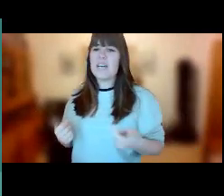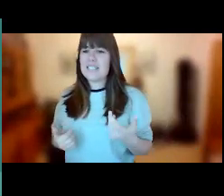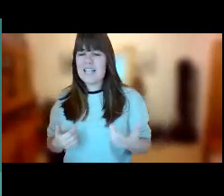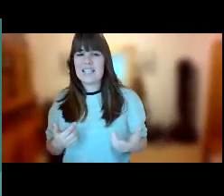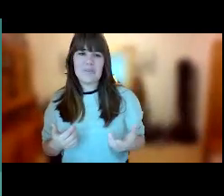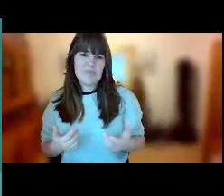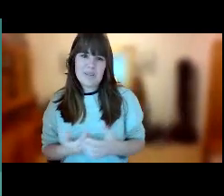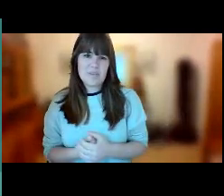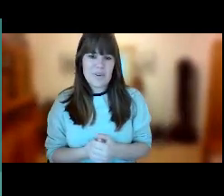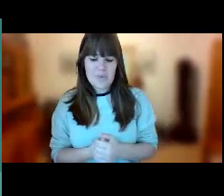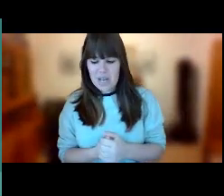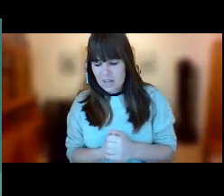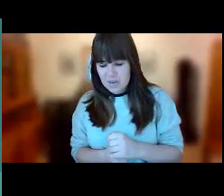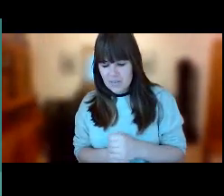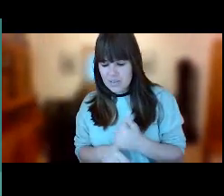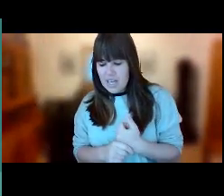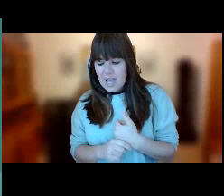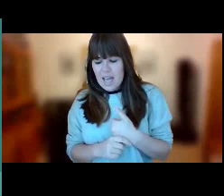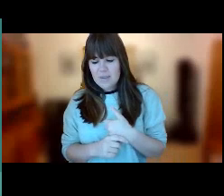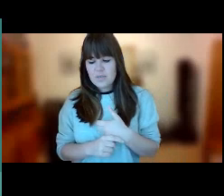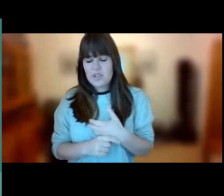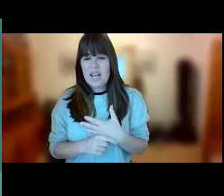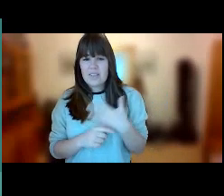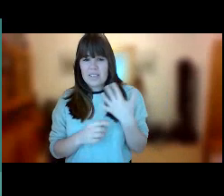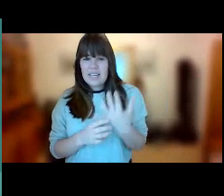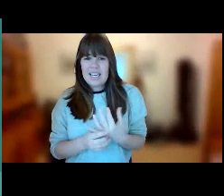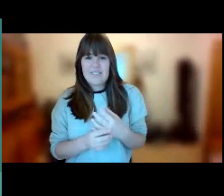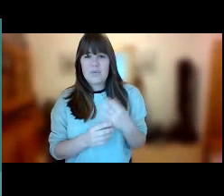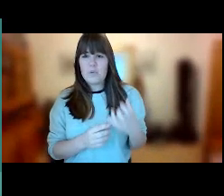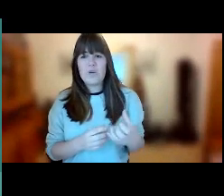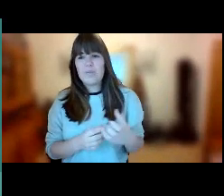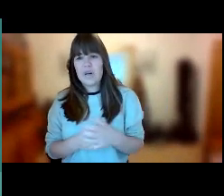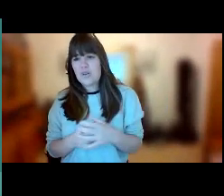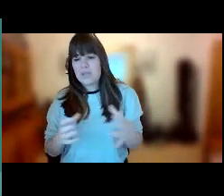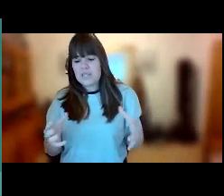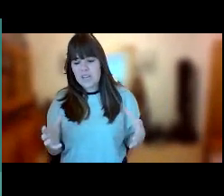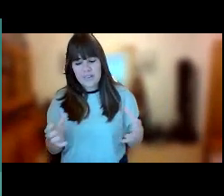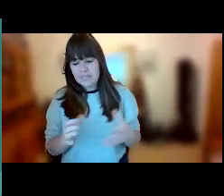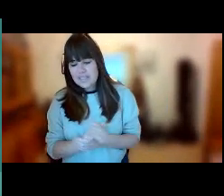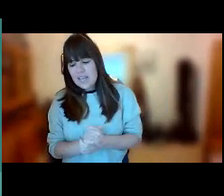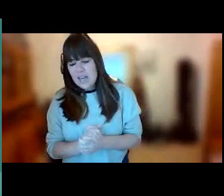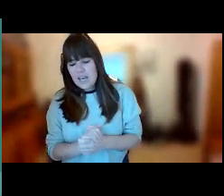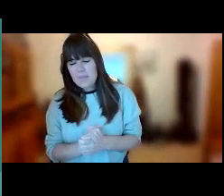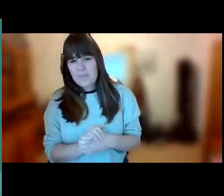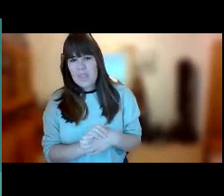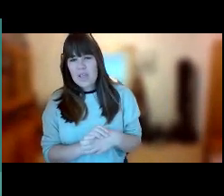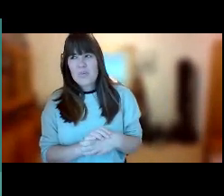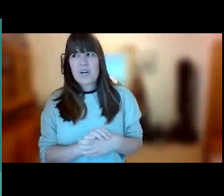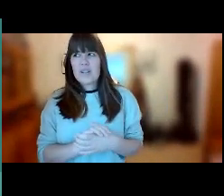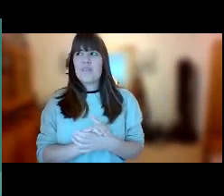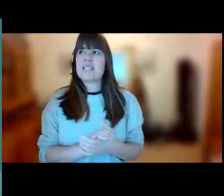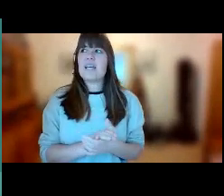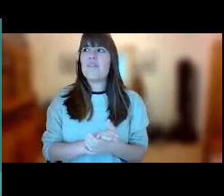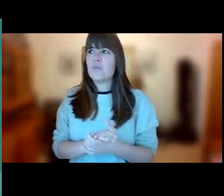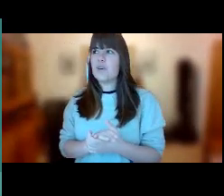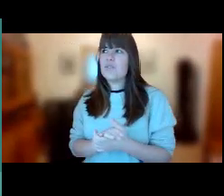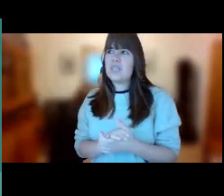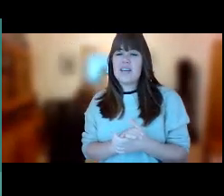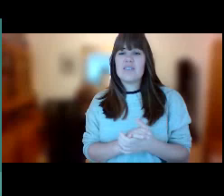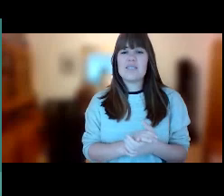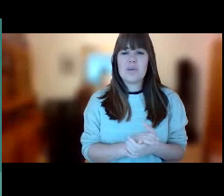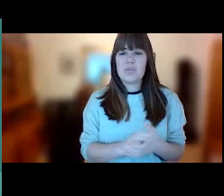to show that understanding with people that we're working with, try and have a clear and warm, open tone. One of the things that I